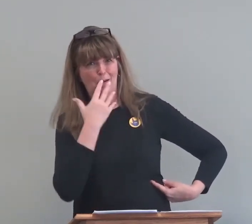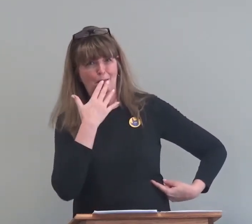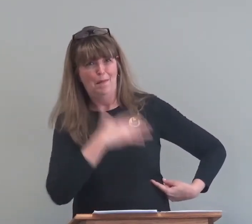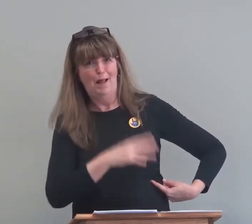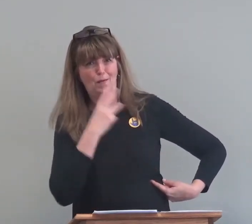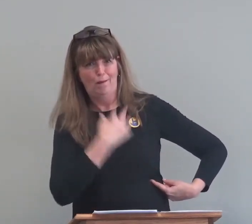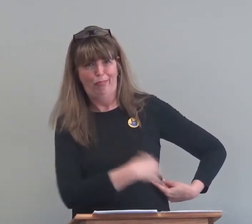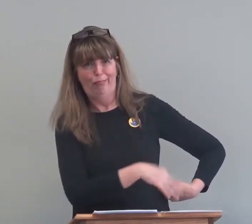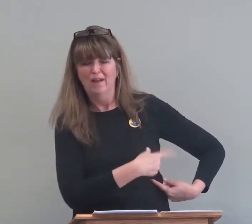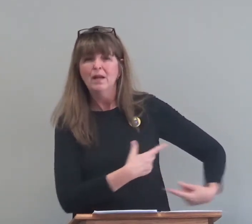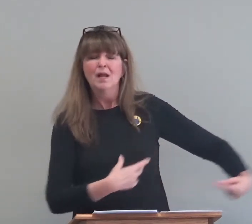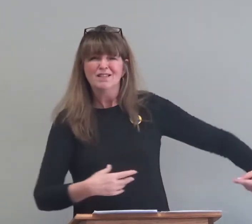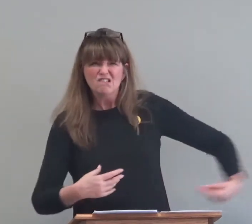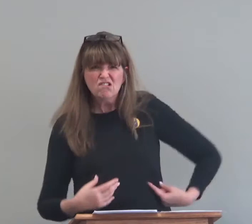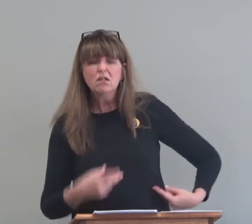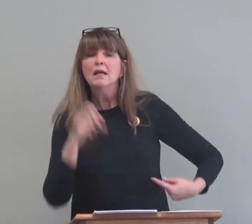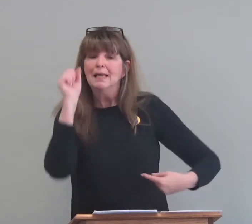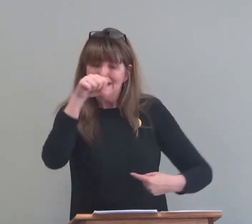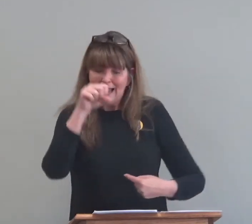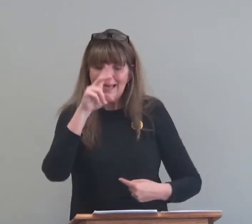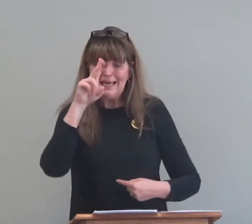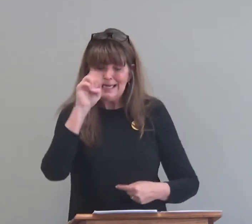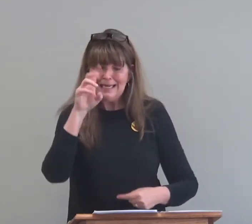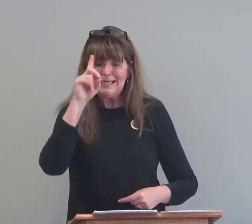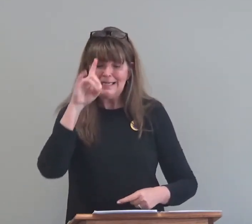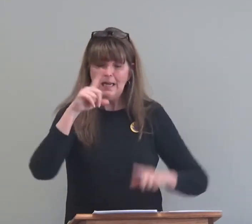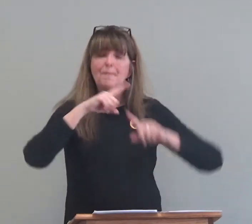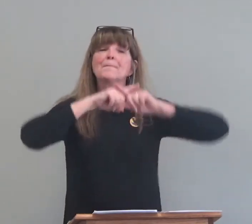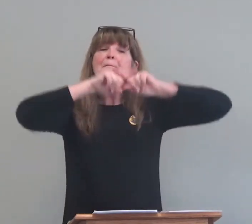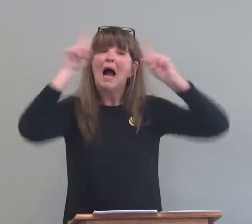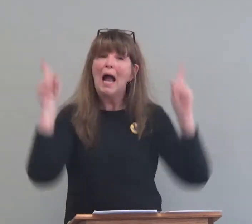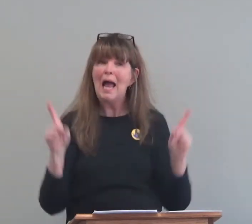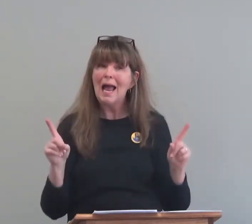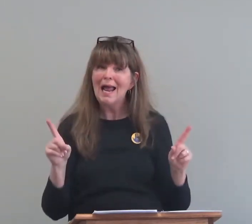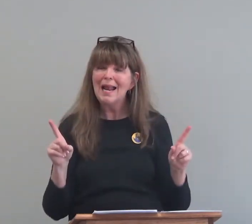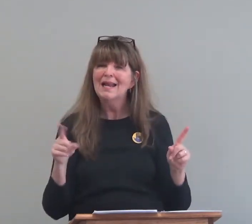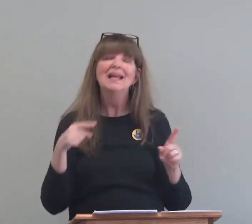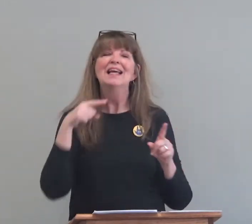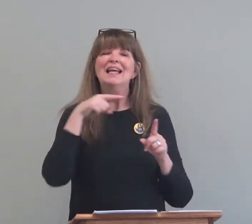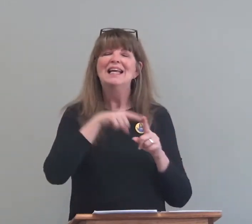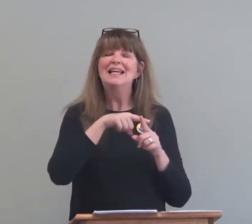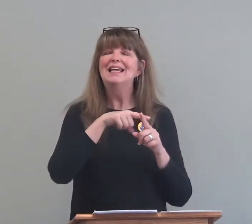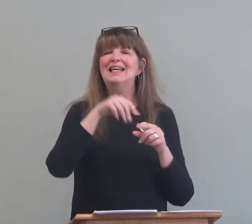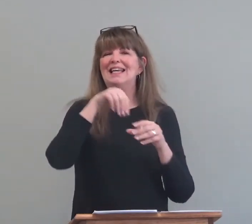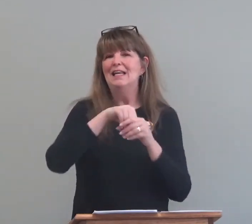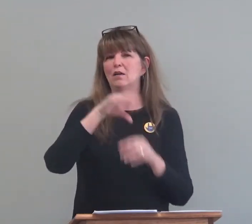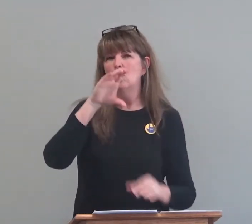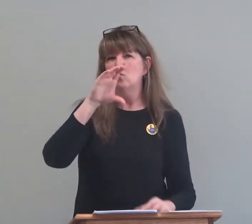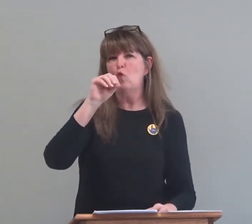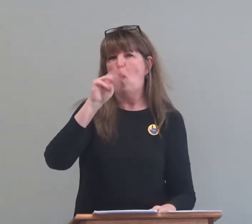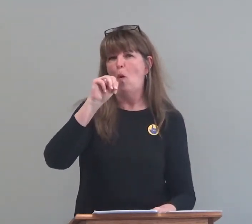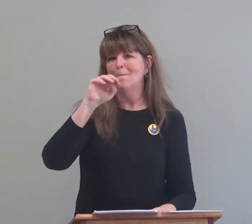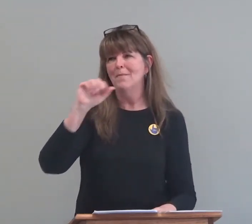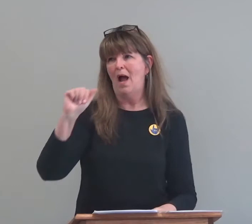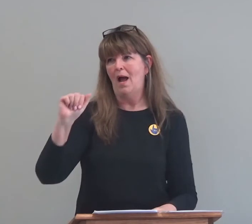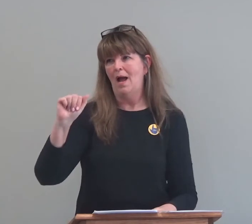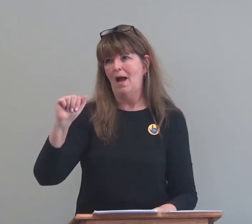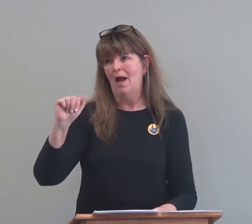You know, it was on the side of his heart, you know, he was bleeding out. They said, yes, he was speared, but he did not